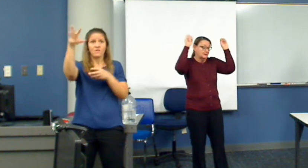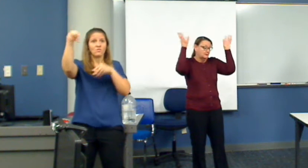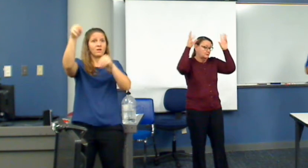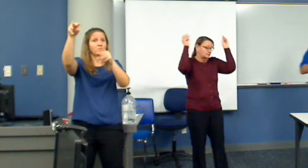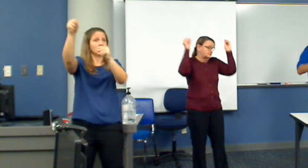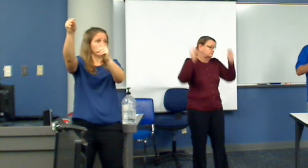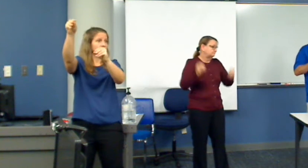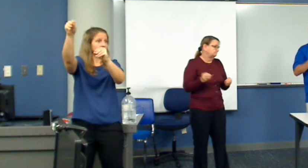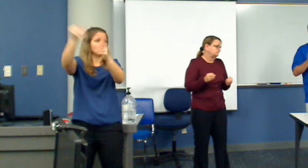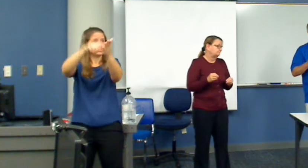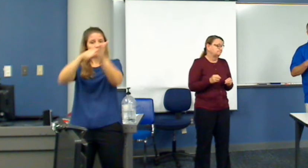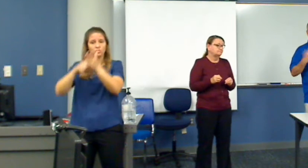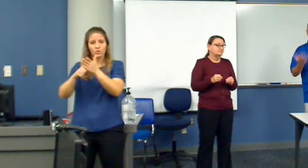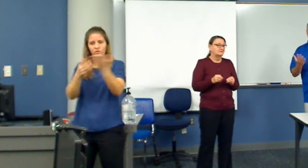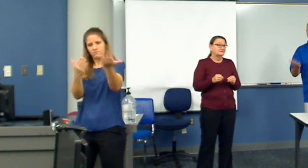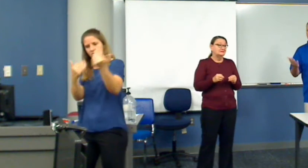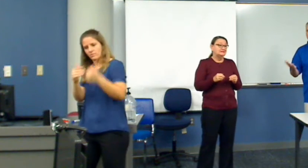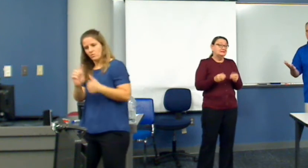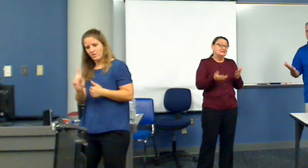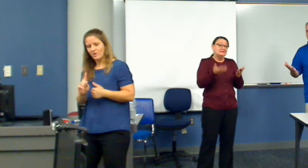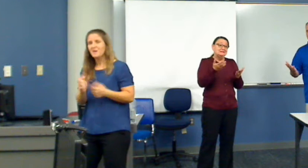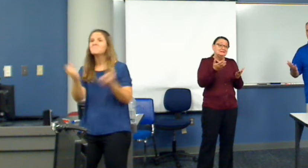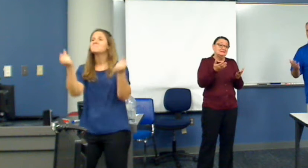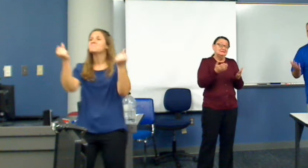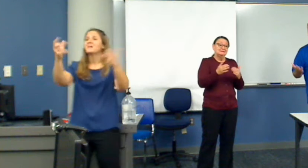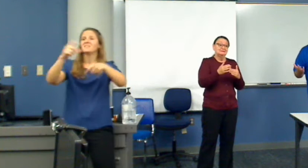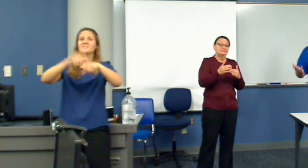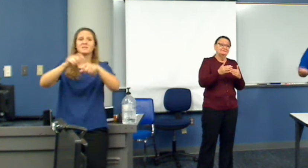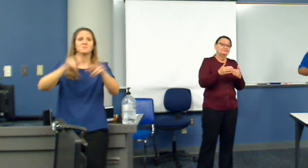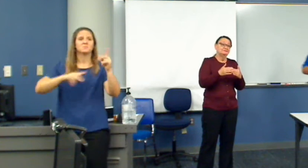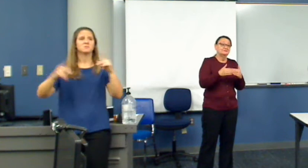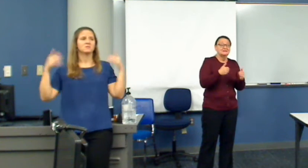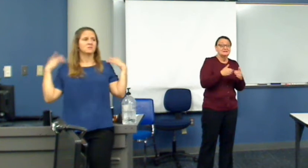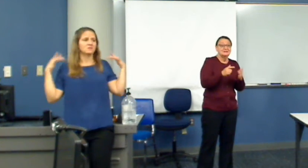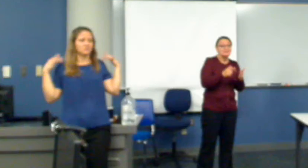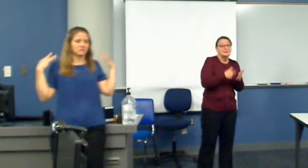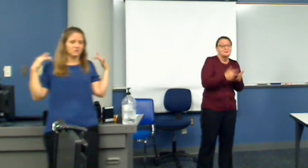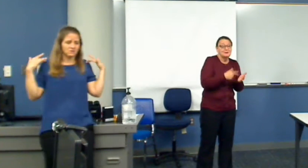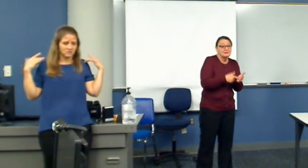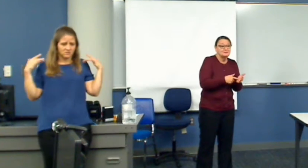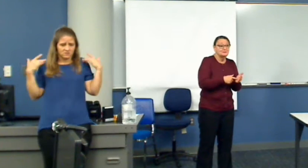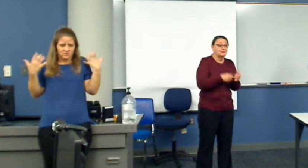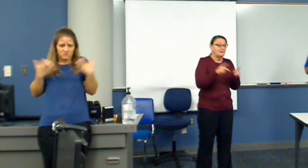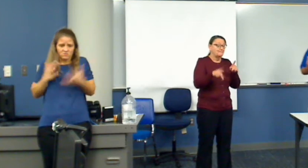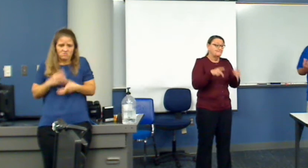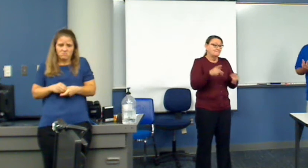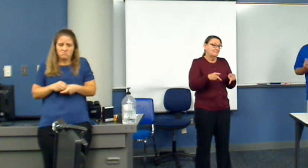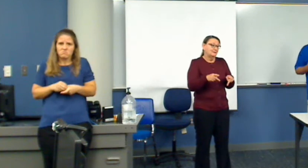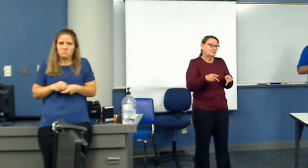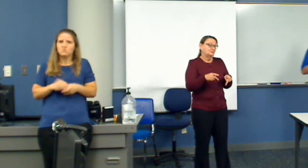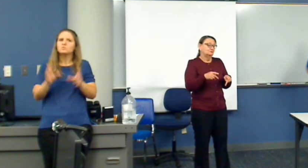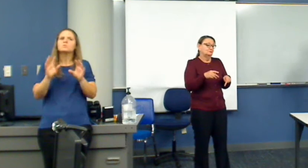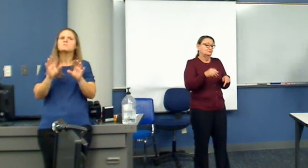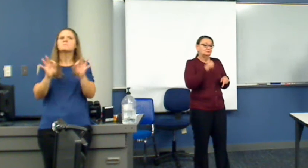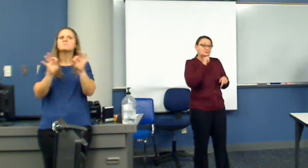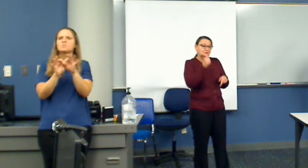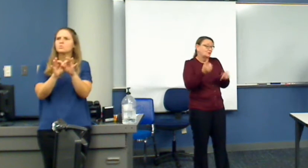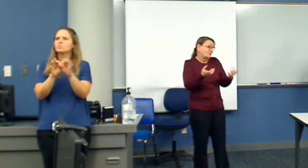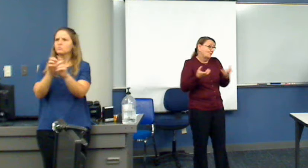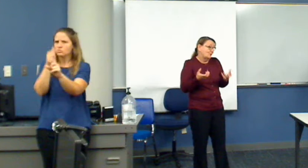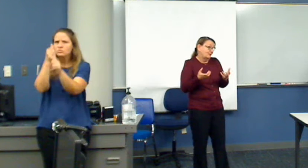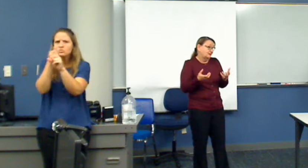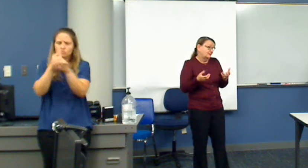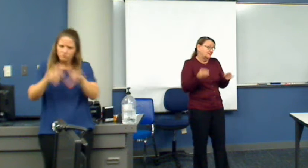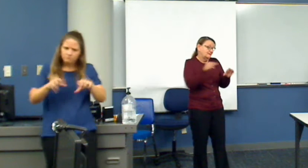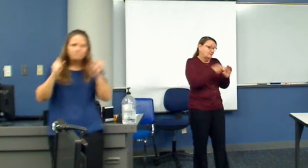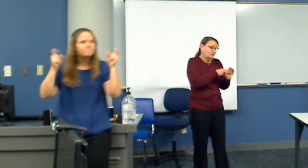situation. A lot of times people don't want to get involved, so really do make sure you take charge in the situation. Okay. So we'll